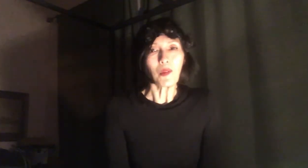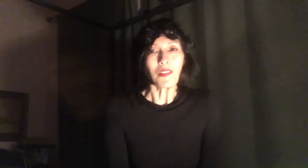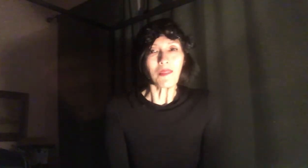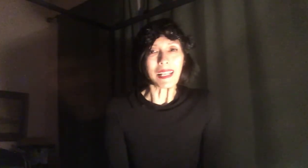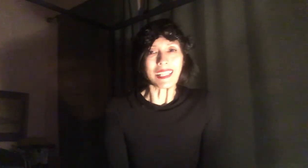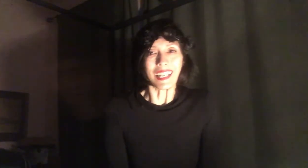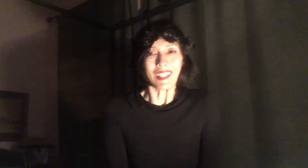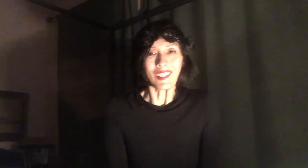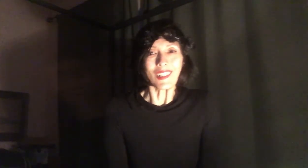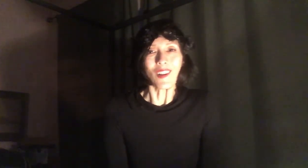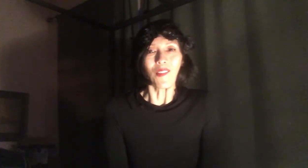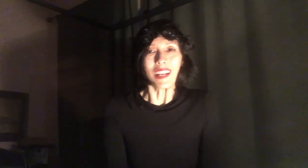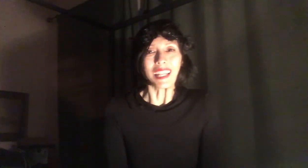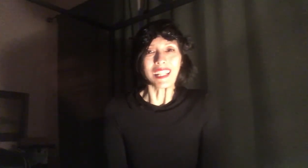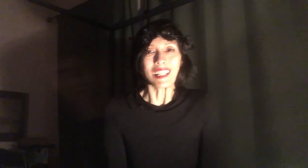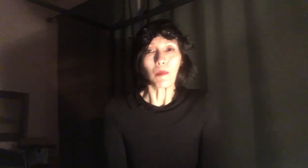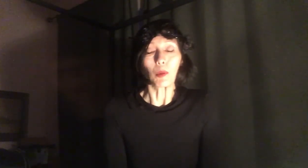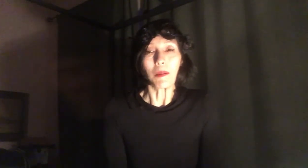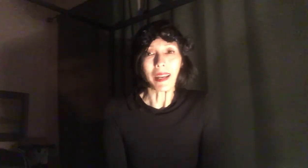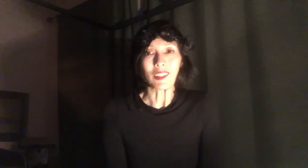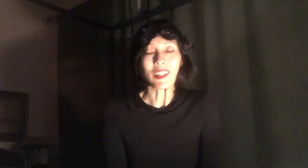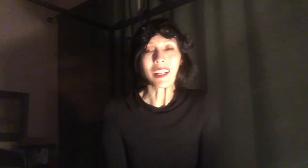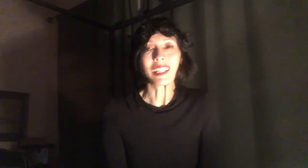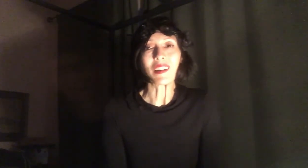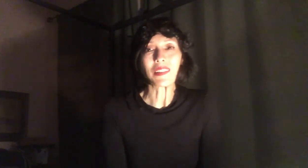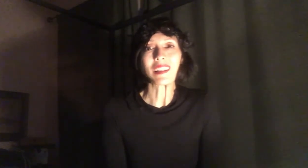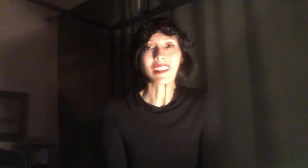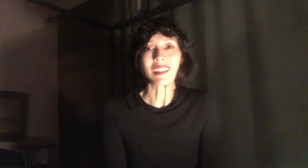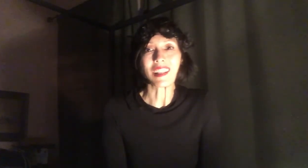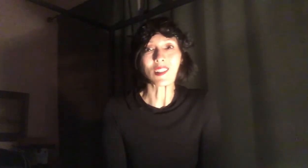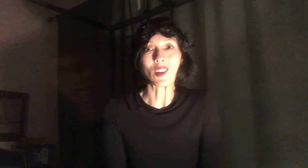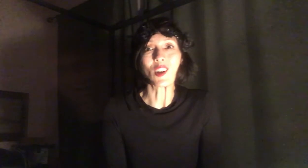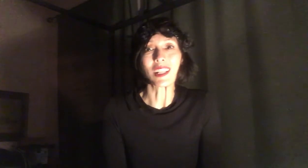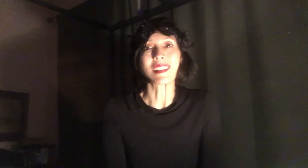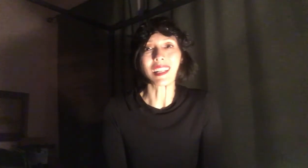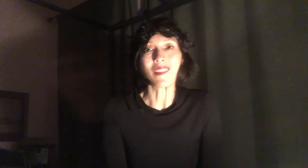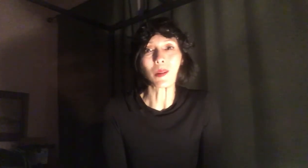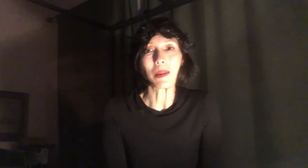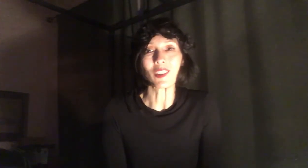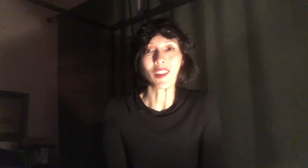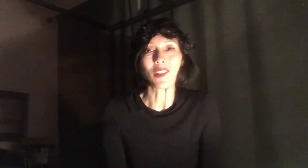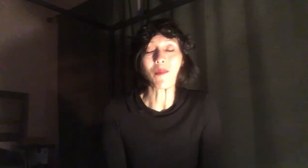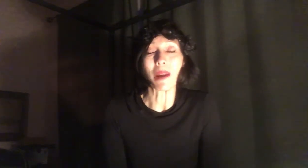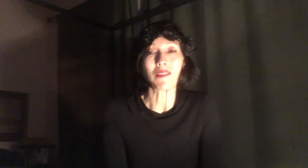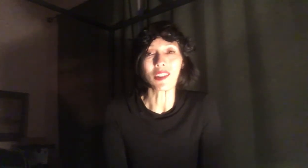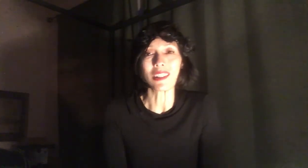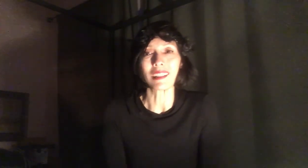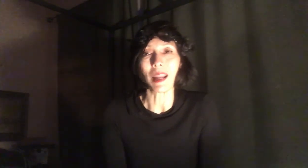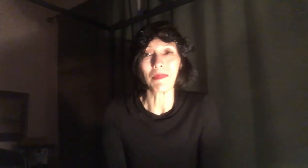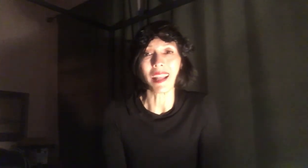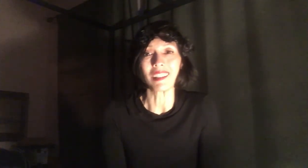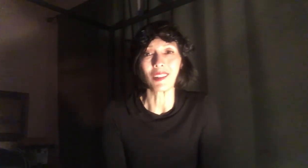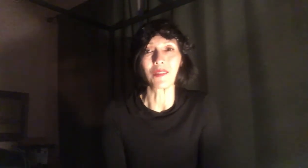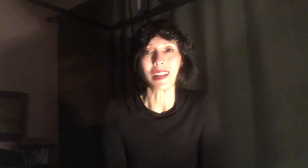Improving my skills. Hopefully this time will be better. And I feel that this song is even better than my first attempt at it on